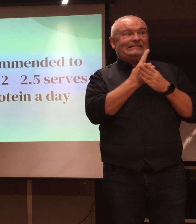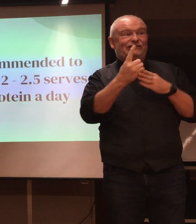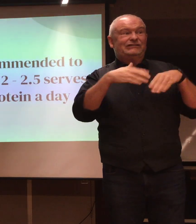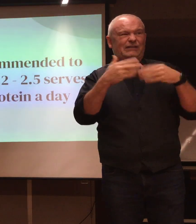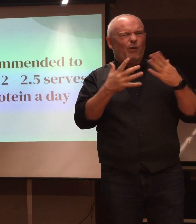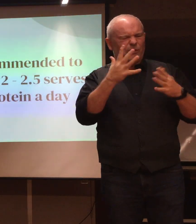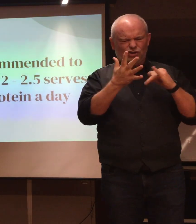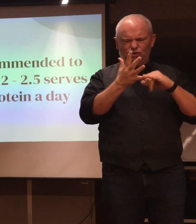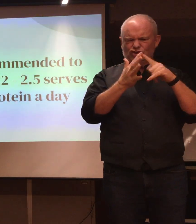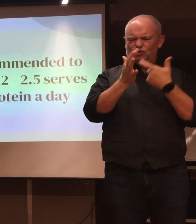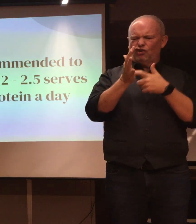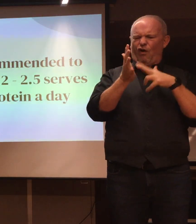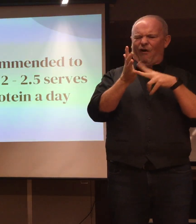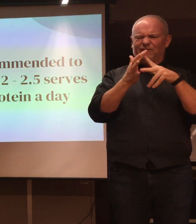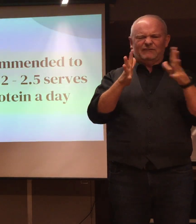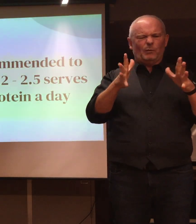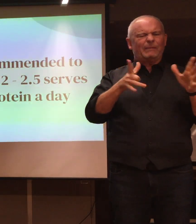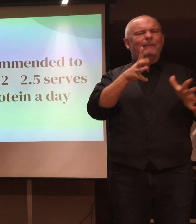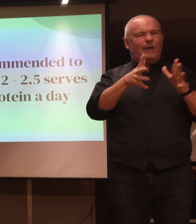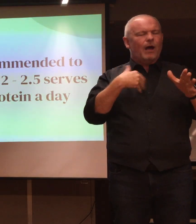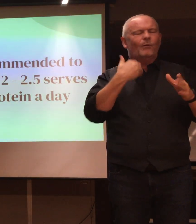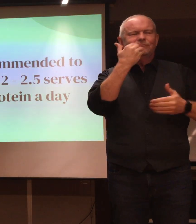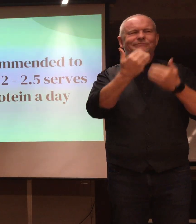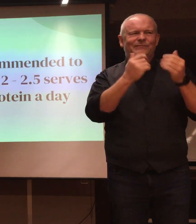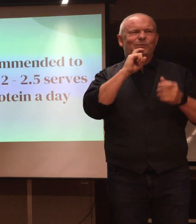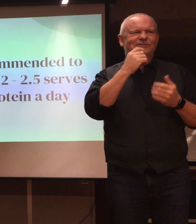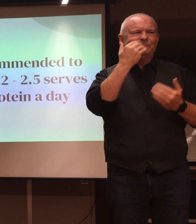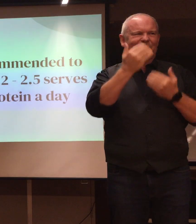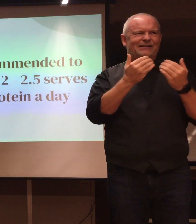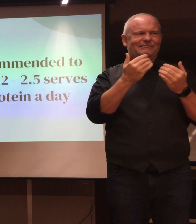example of what a serve of protein looks like as well.